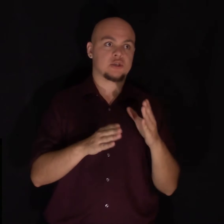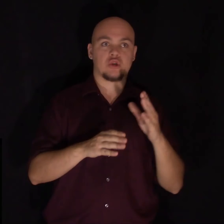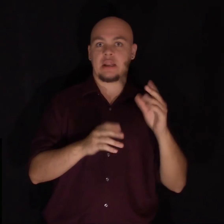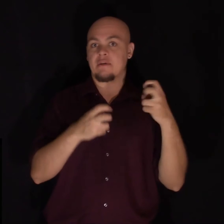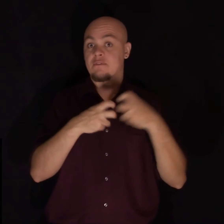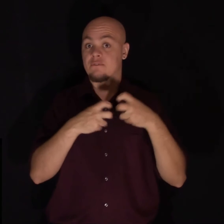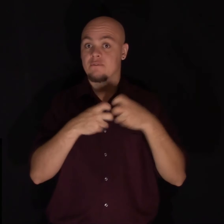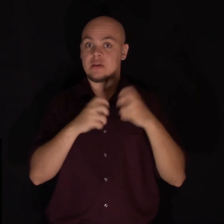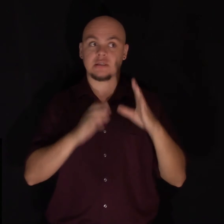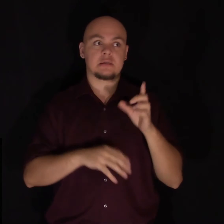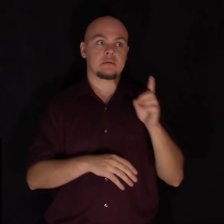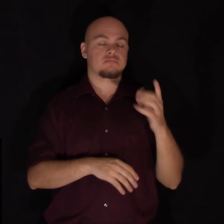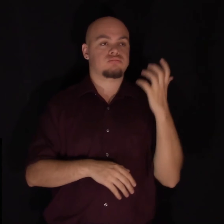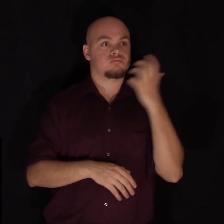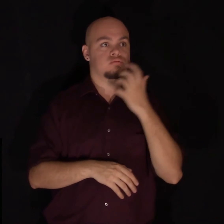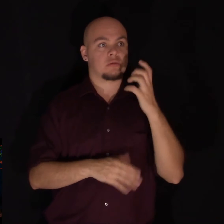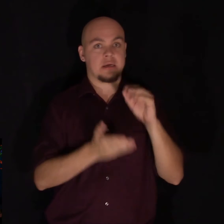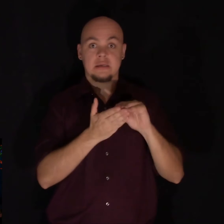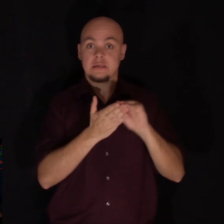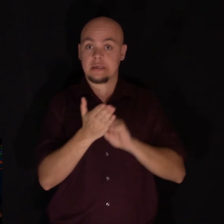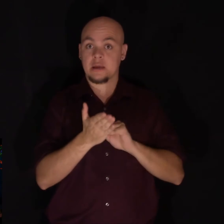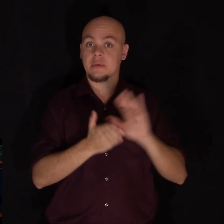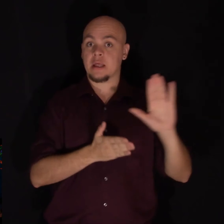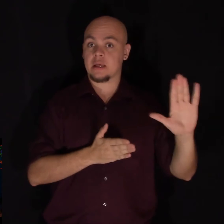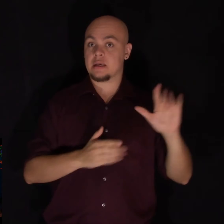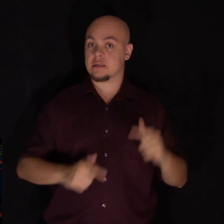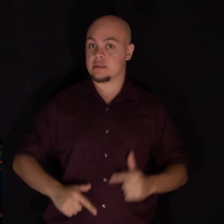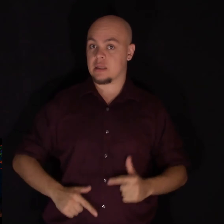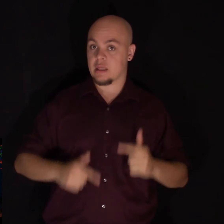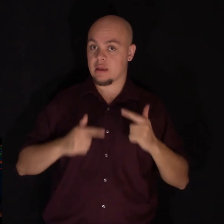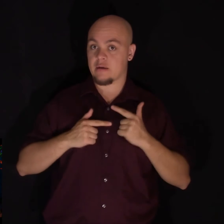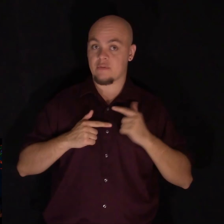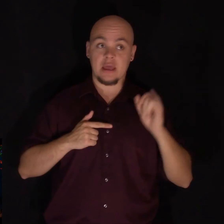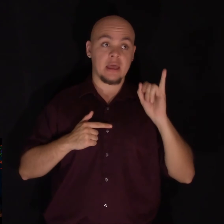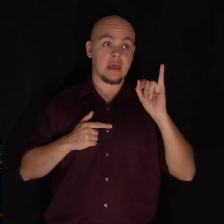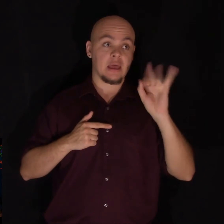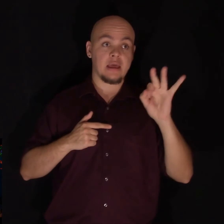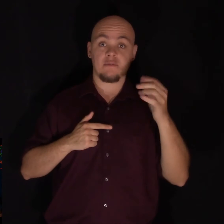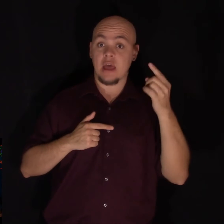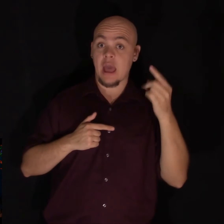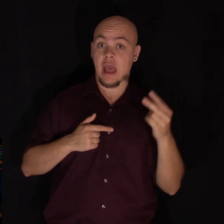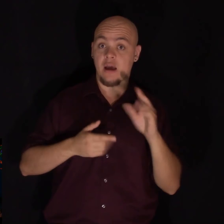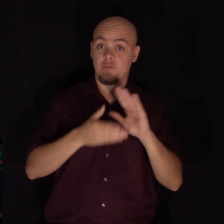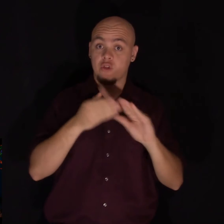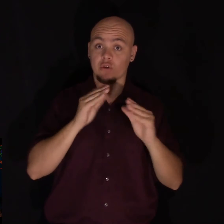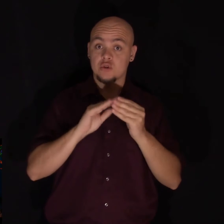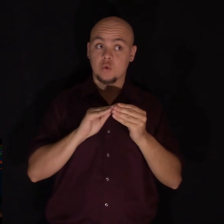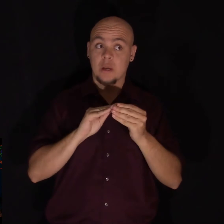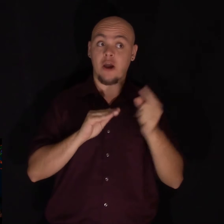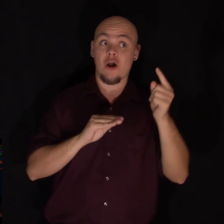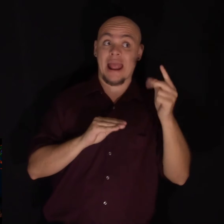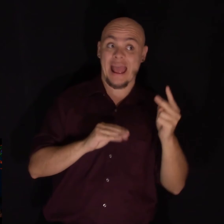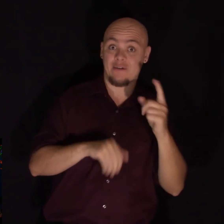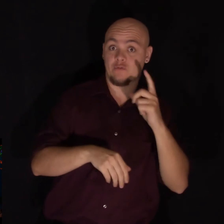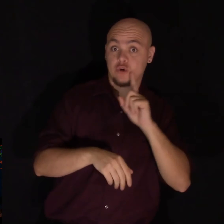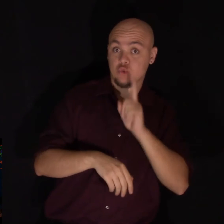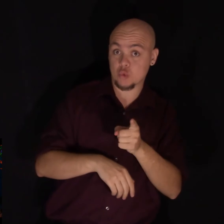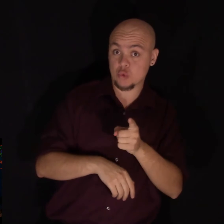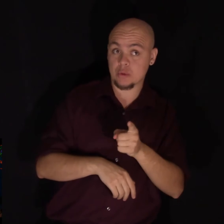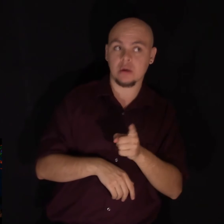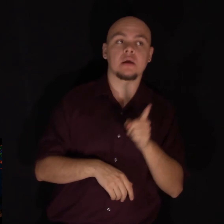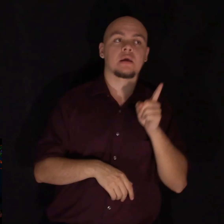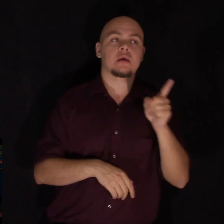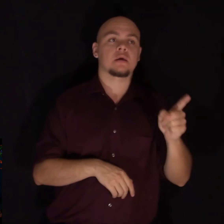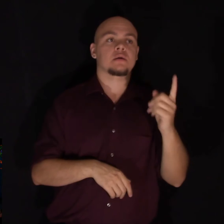time, is fairly well documented. I mean, if only half the stories about him are half true, there's no question he's one